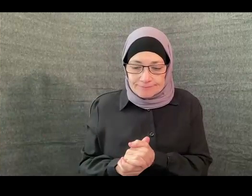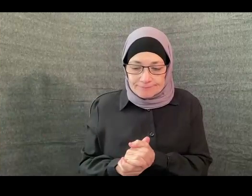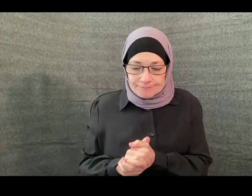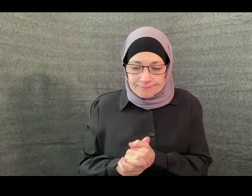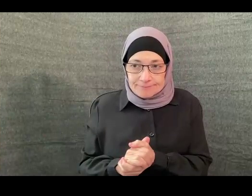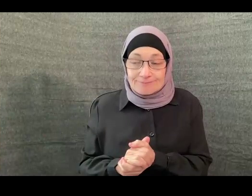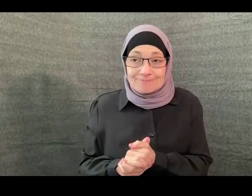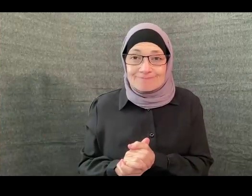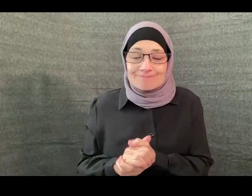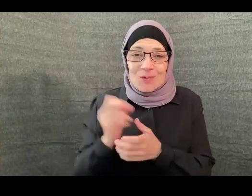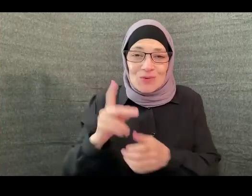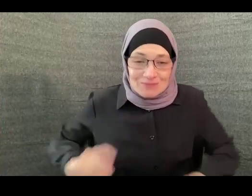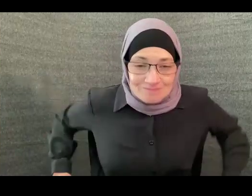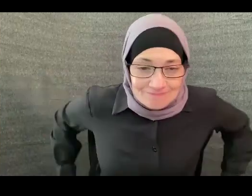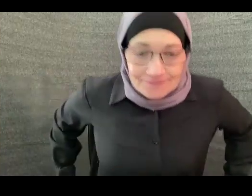Okay,